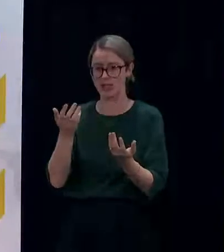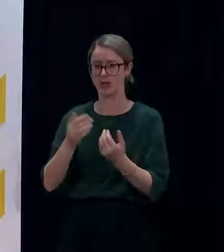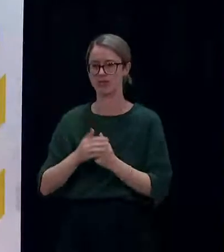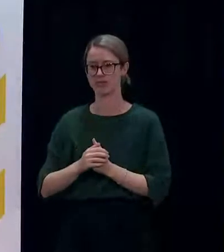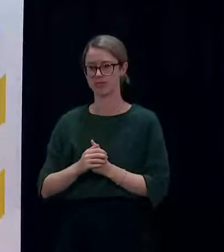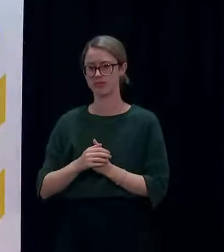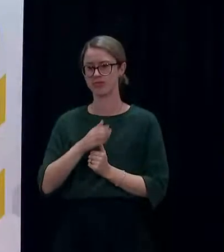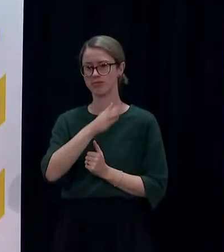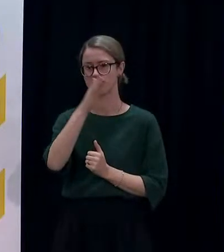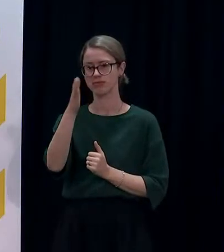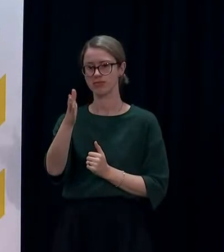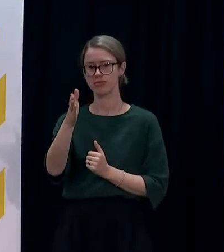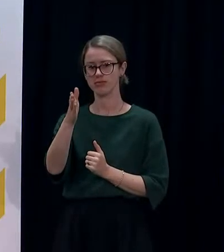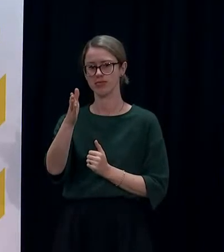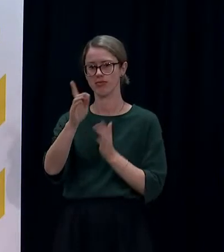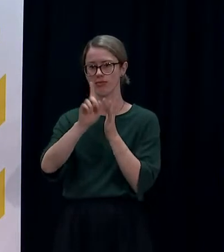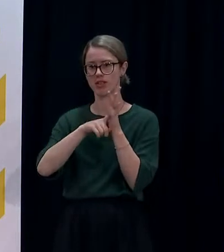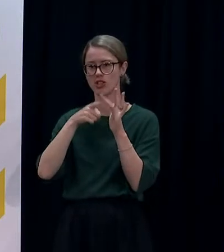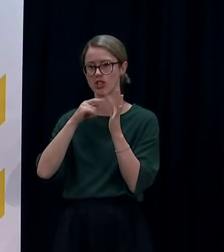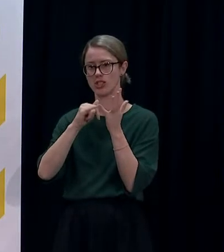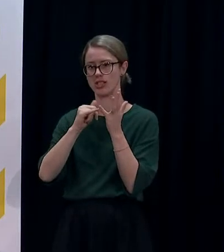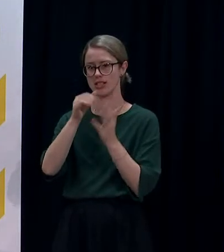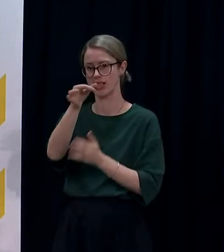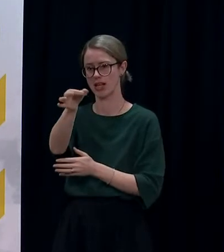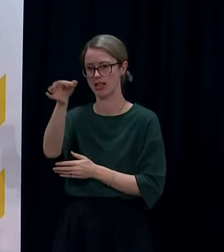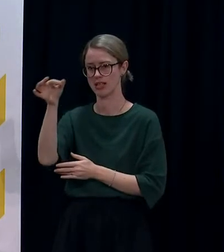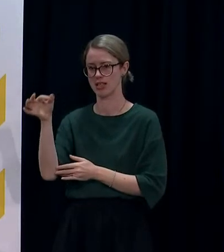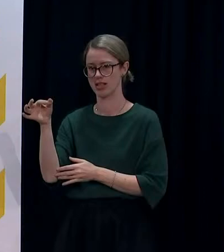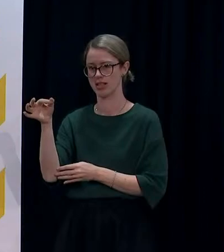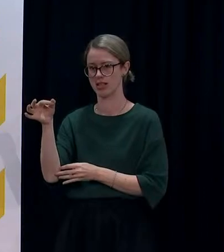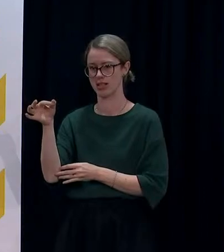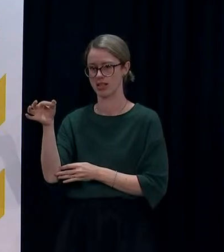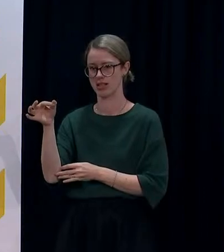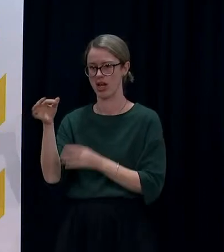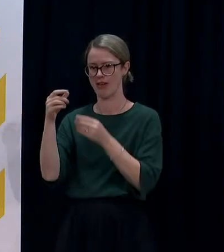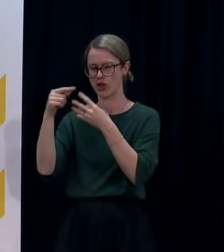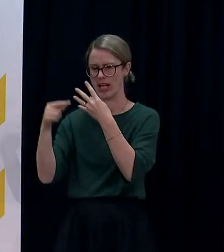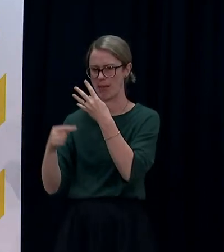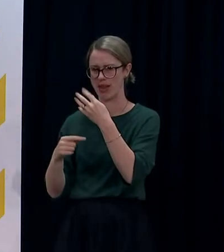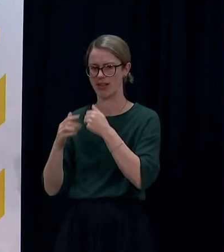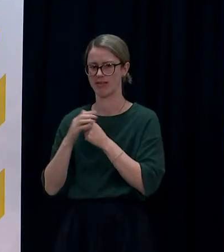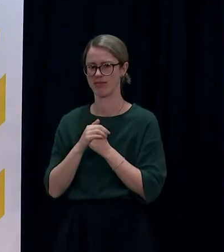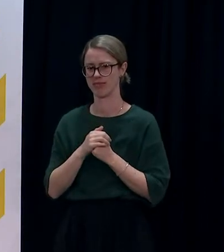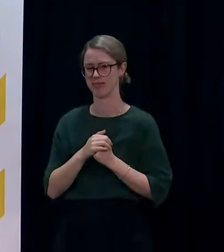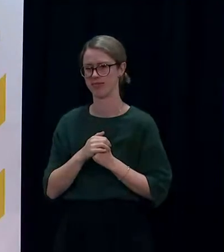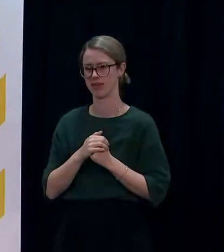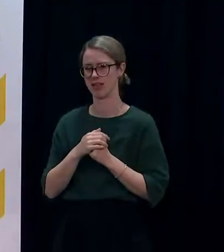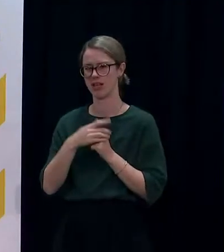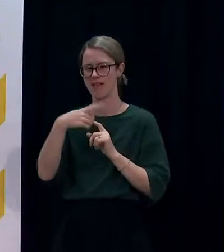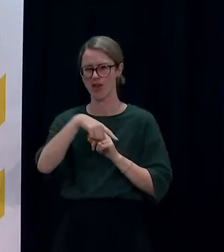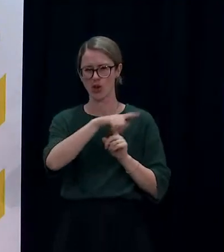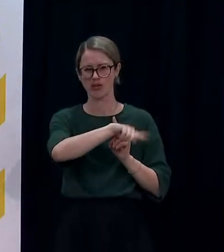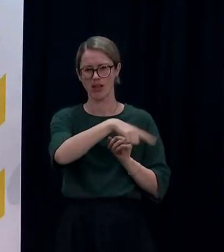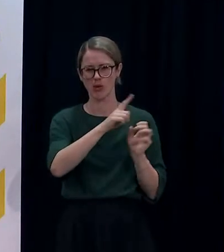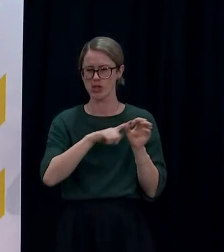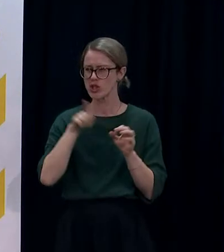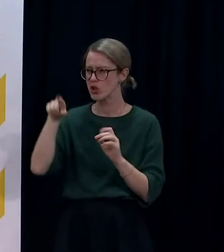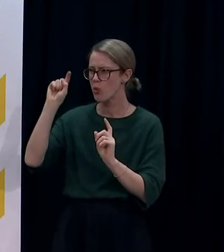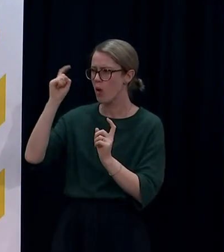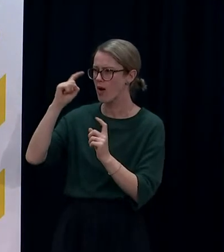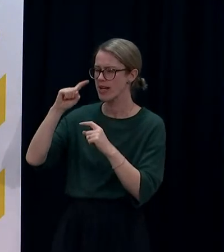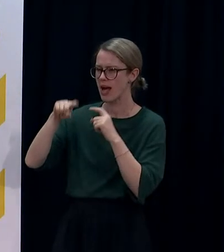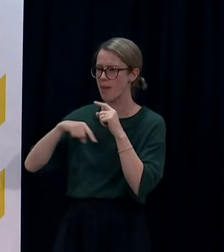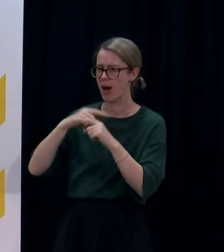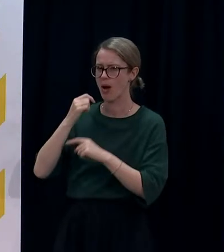go to Jess. Jess and then Ben. I've got a couple if that's okay, but just following up on Jenna's, how concerned are you about